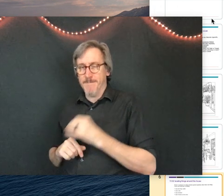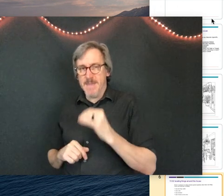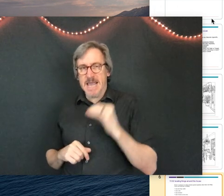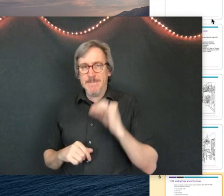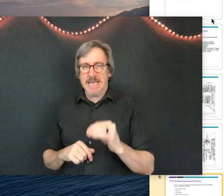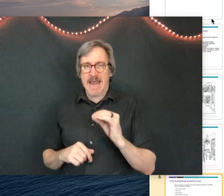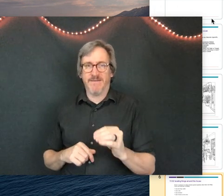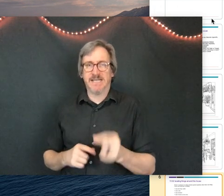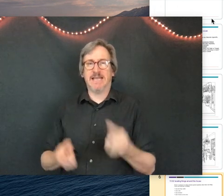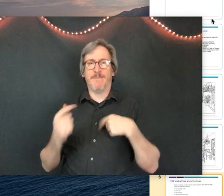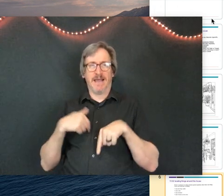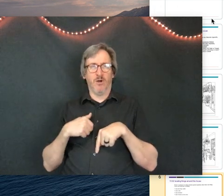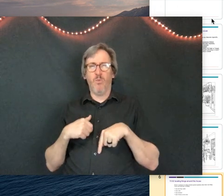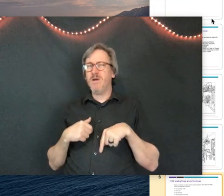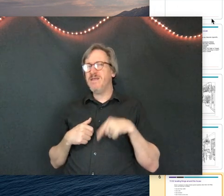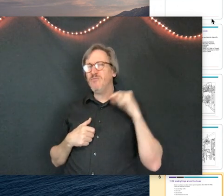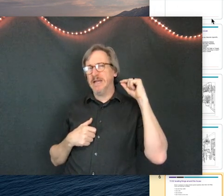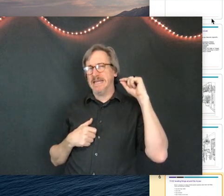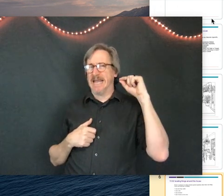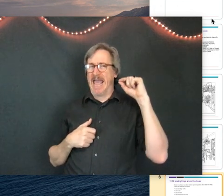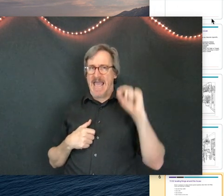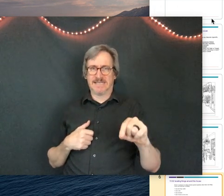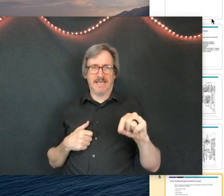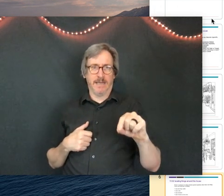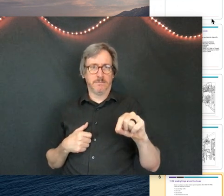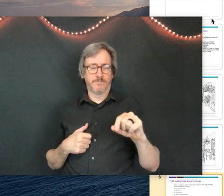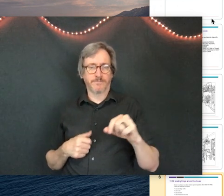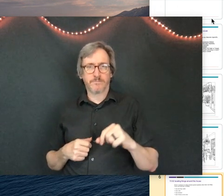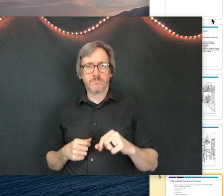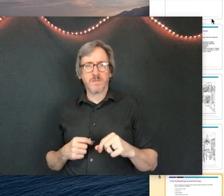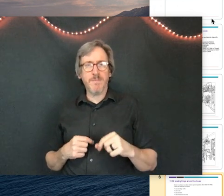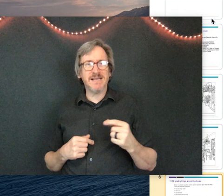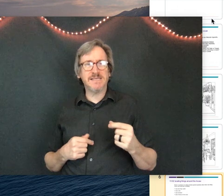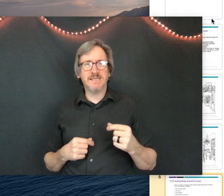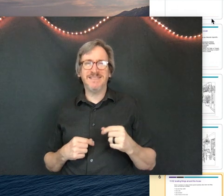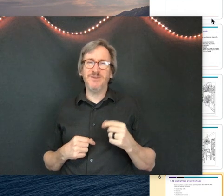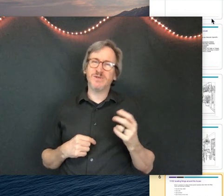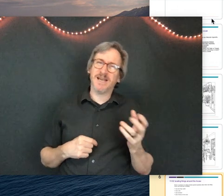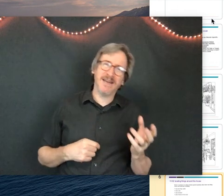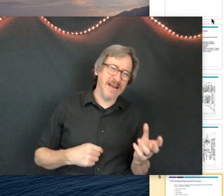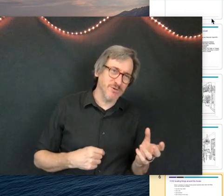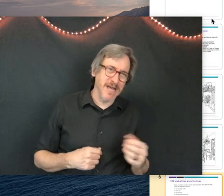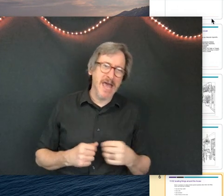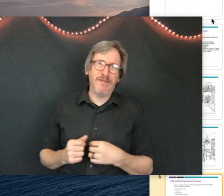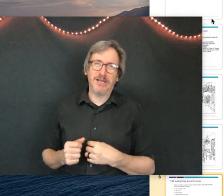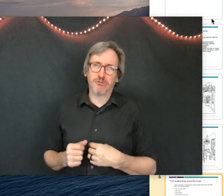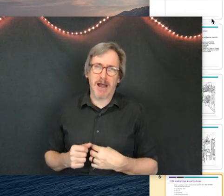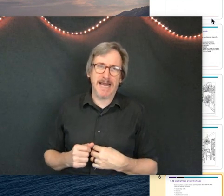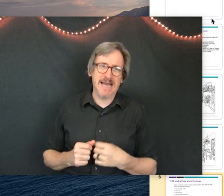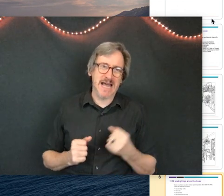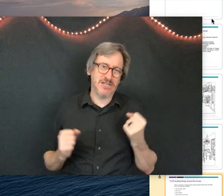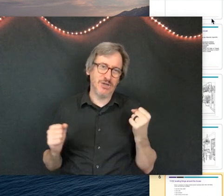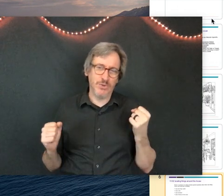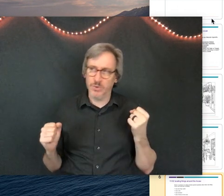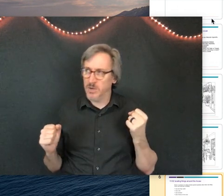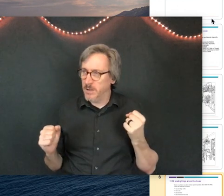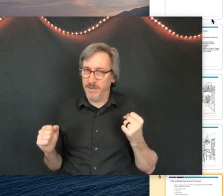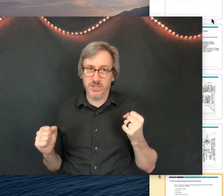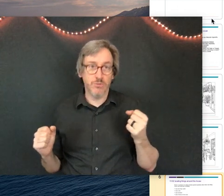it may mean having to step back and go, what are they really asking? Because, you know, signing naturally, they try not